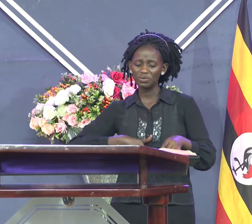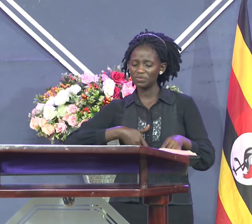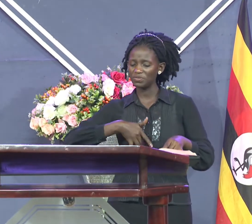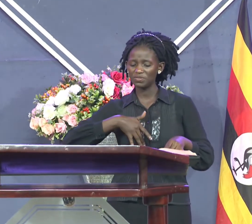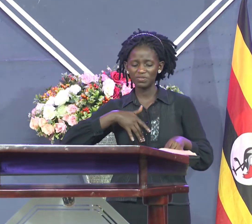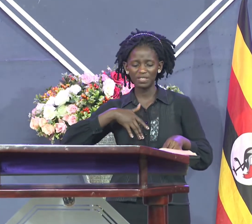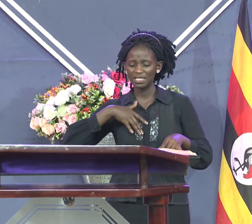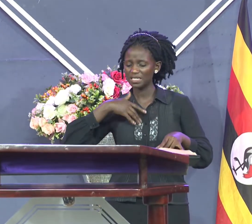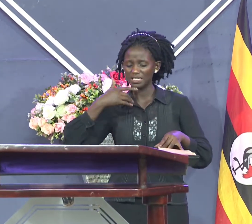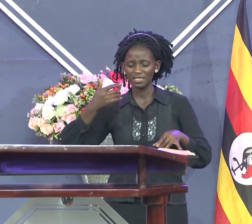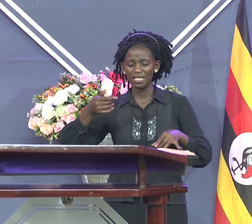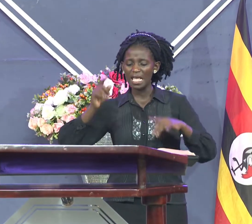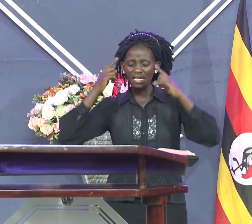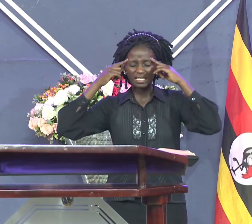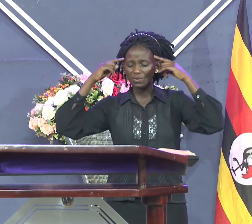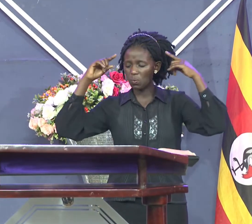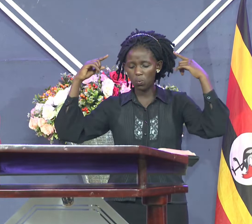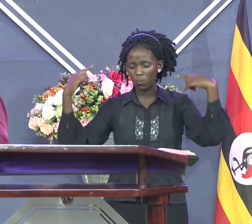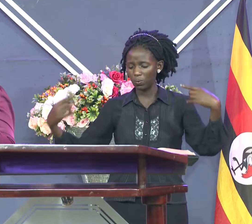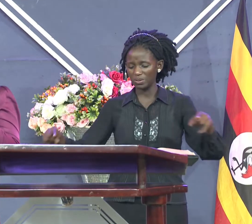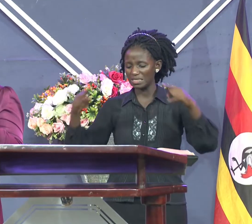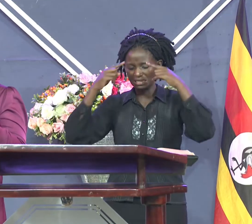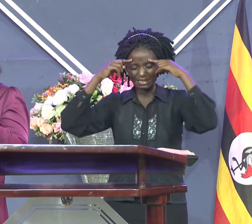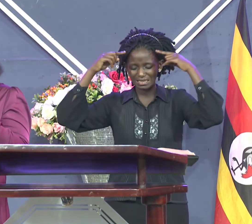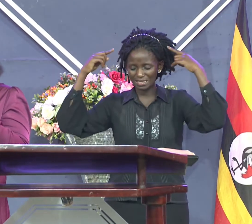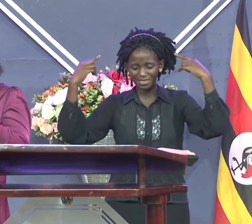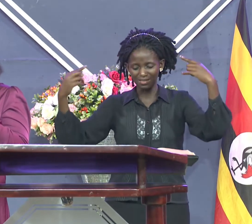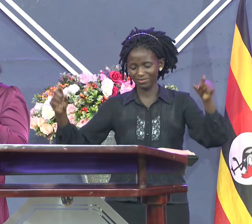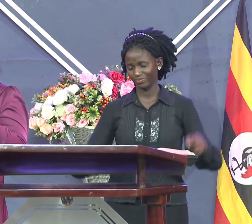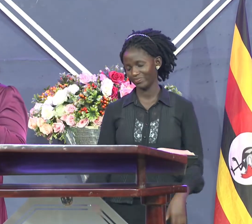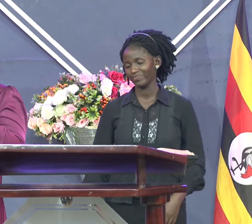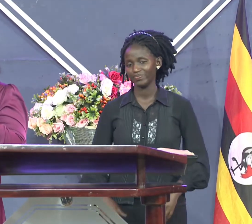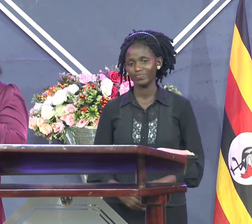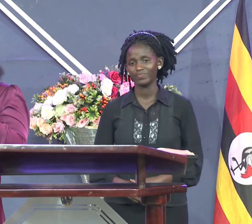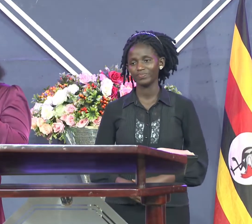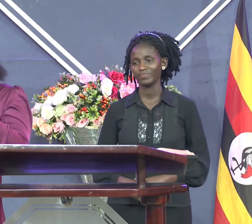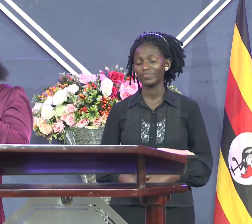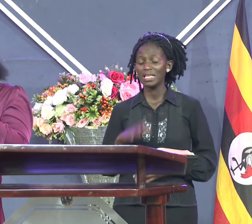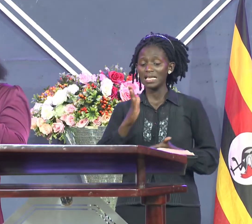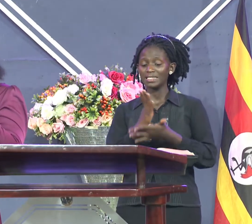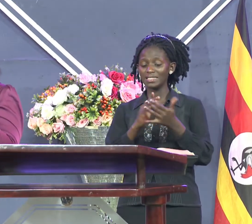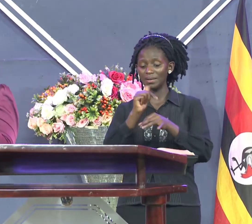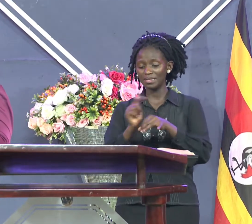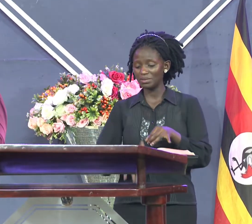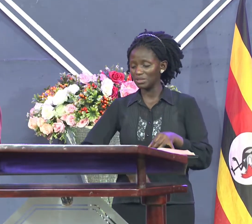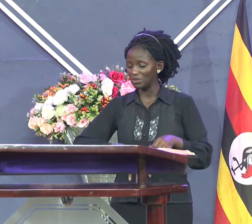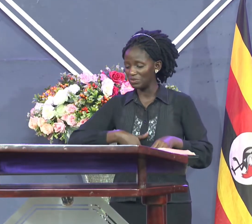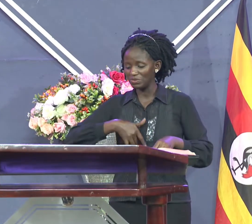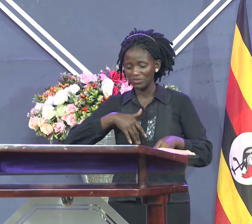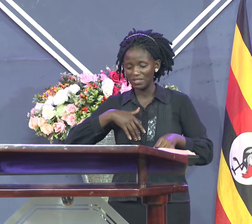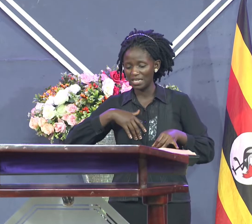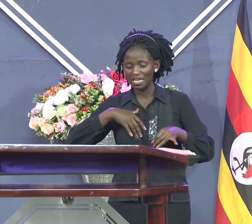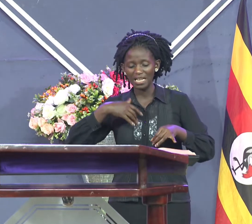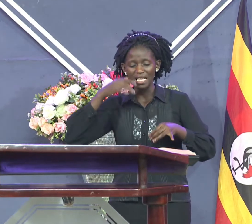bugenda kubuuka mu bugwe wali. There are times you feel like you're almost losing your mind. Waliwo lw'owulira nga ne waya zigenda